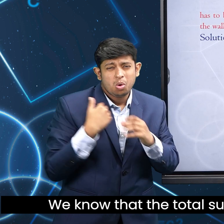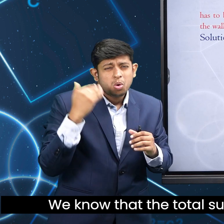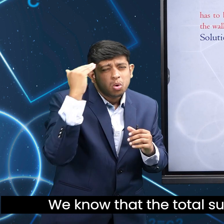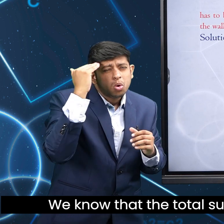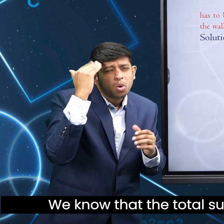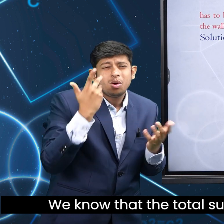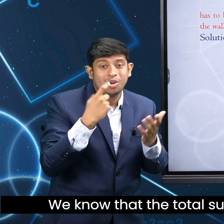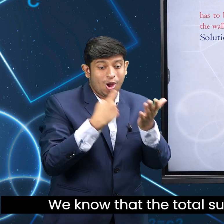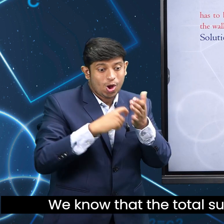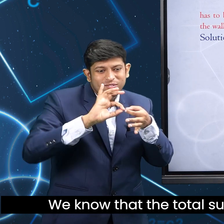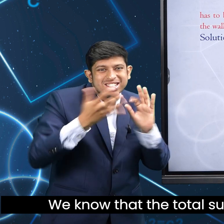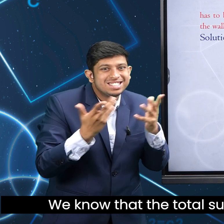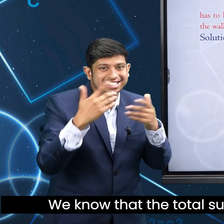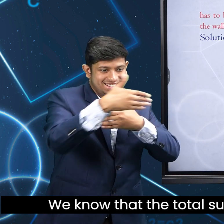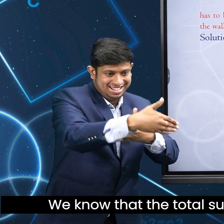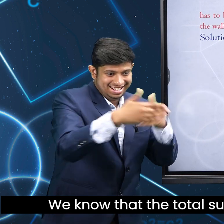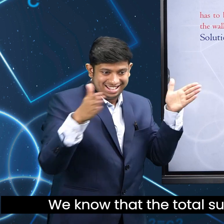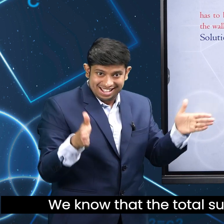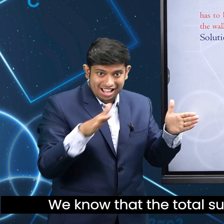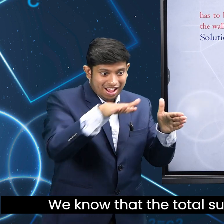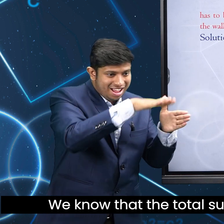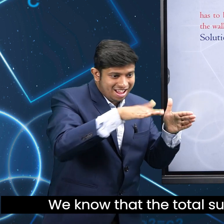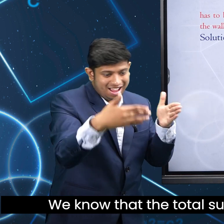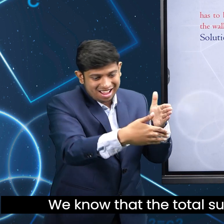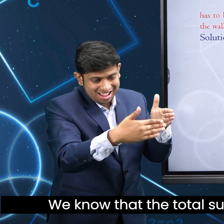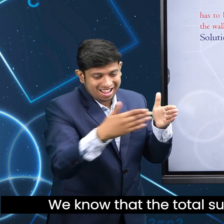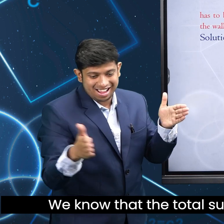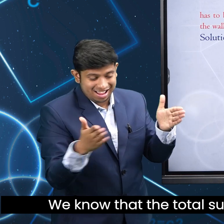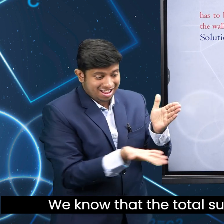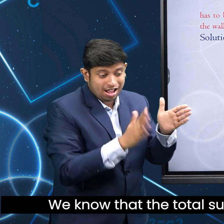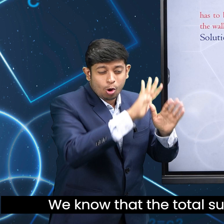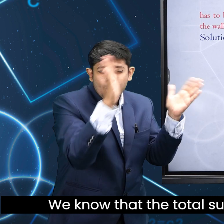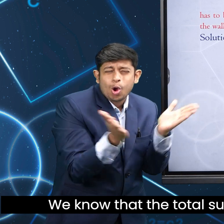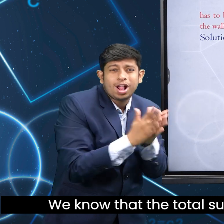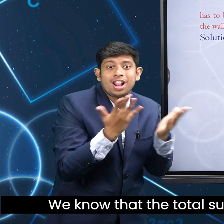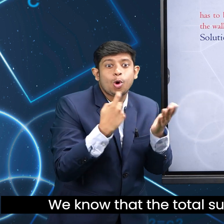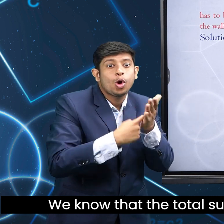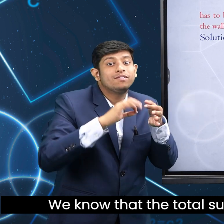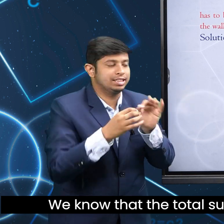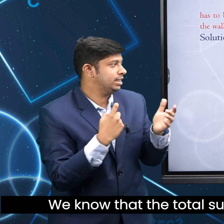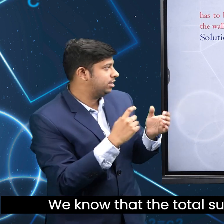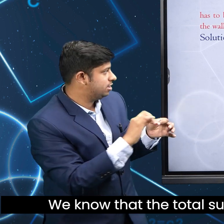that the total surface area of the cuboid is equal to 2 into LB plus BH plus HL.